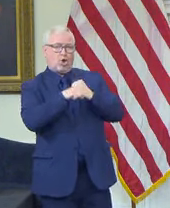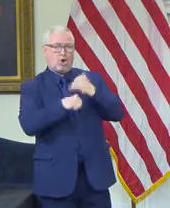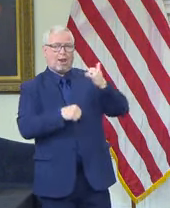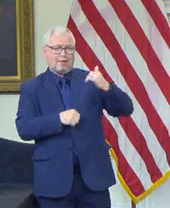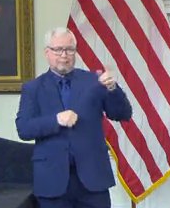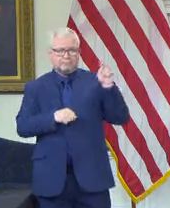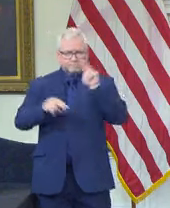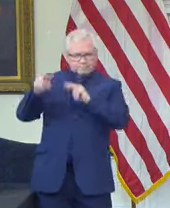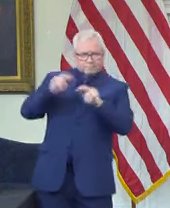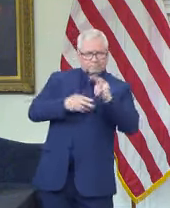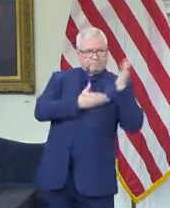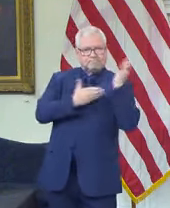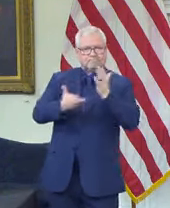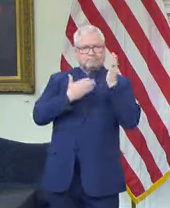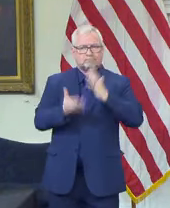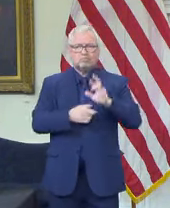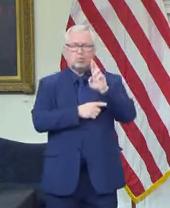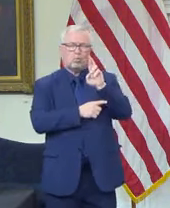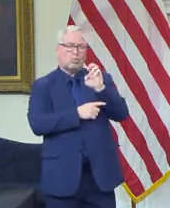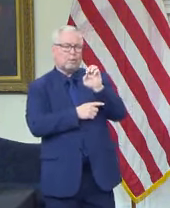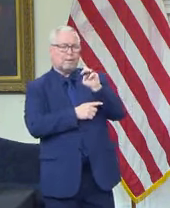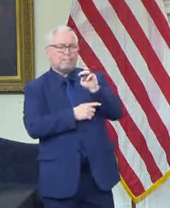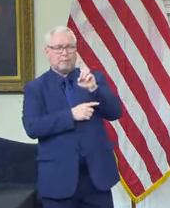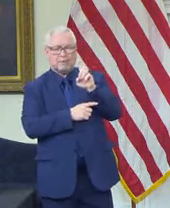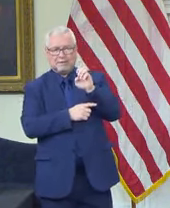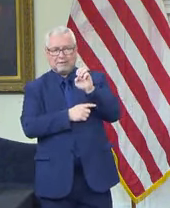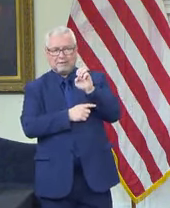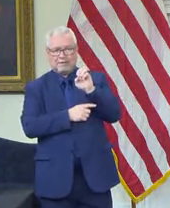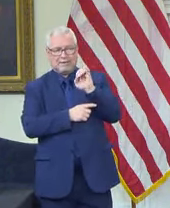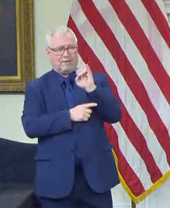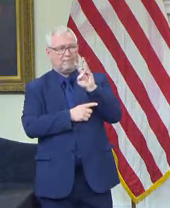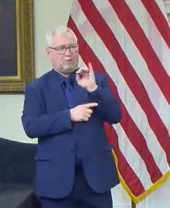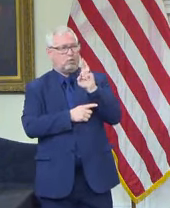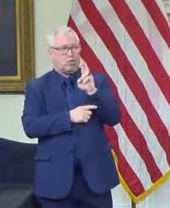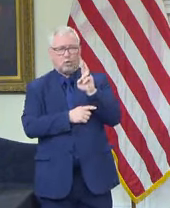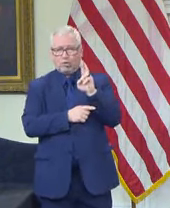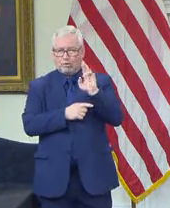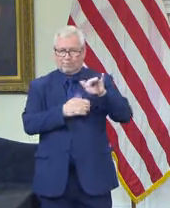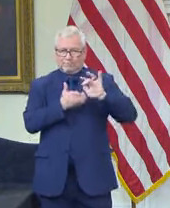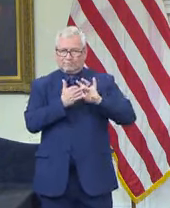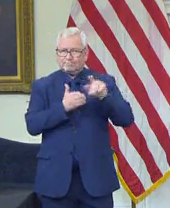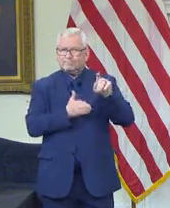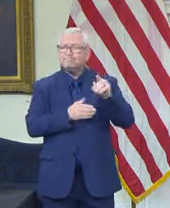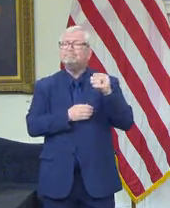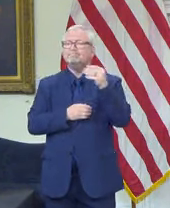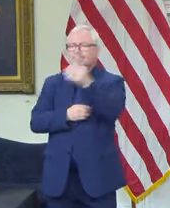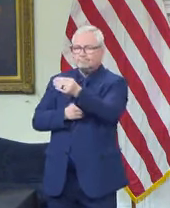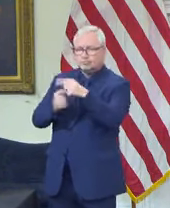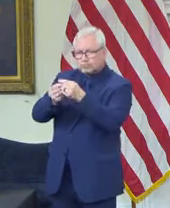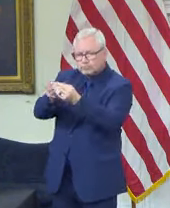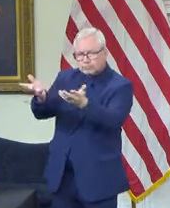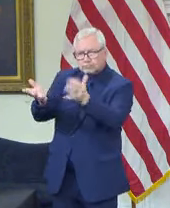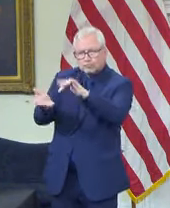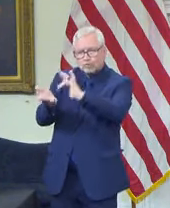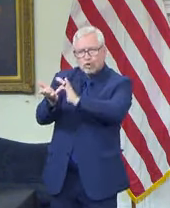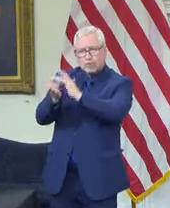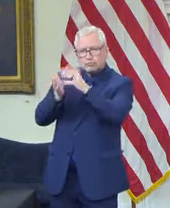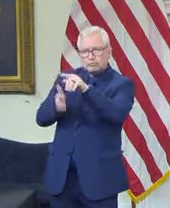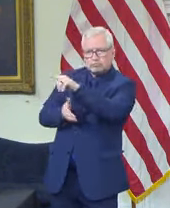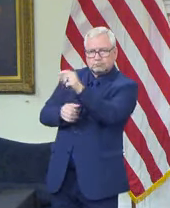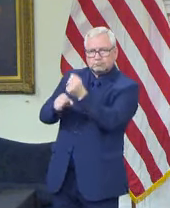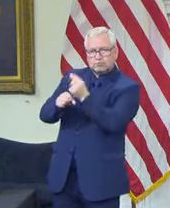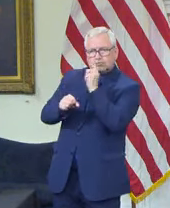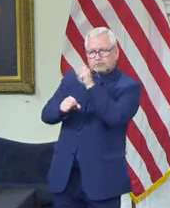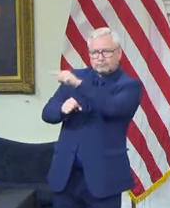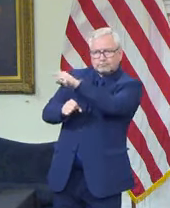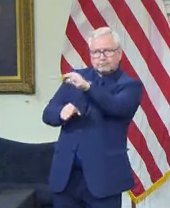that serve nursing homes. A health department order requiring testing takes effect tomorrow, which will apply to all